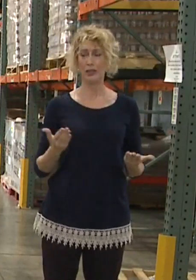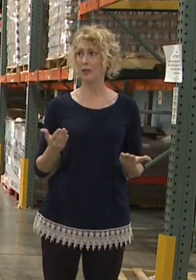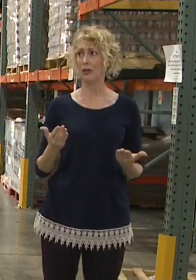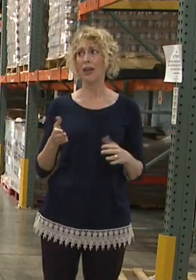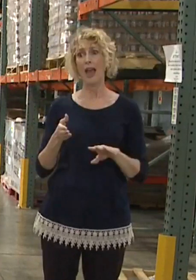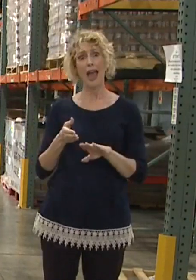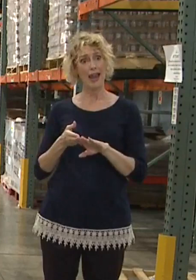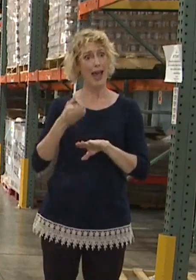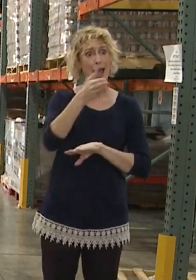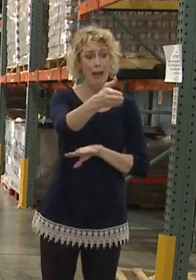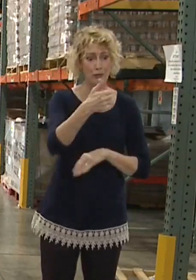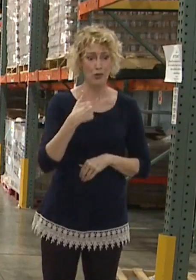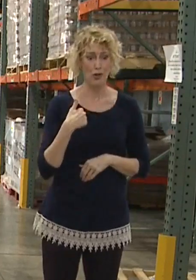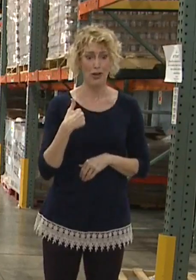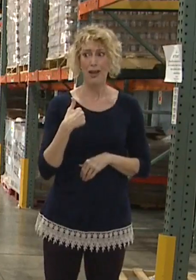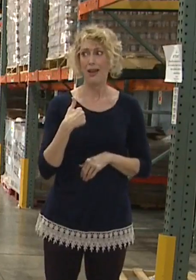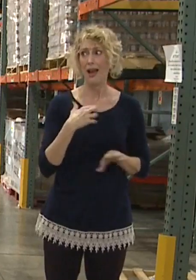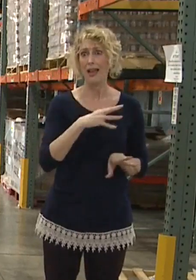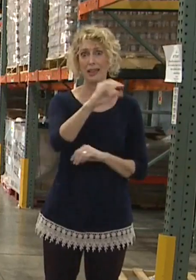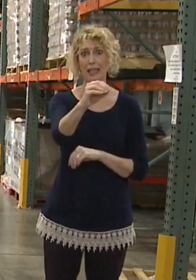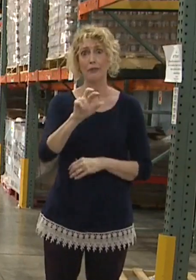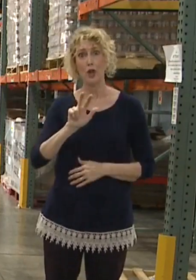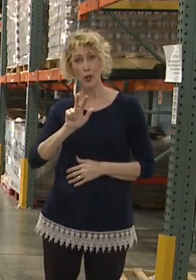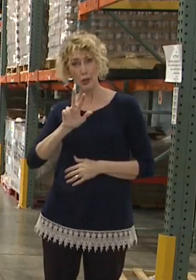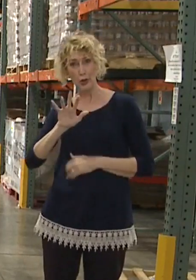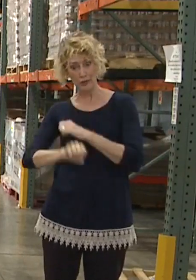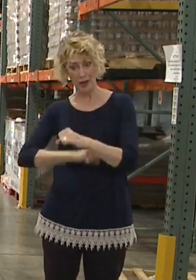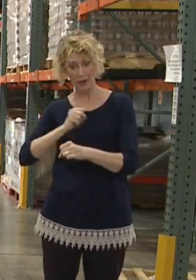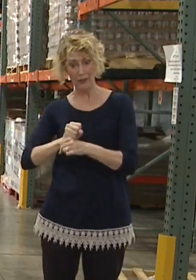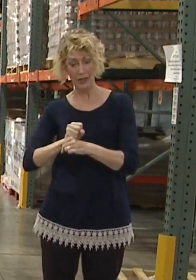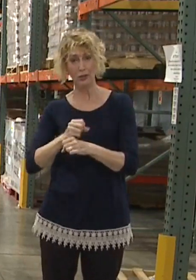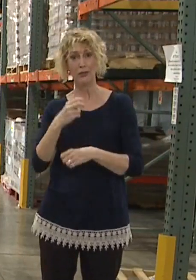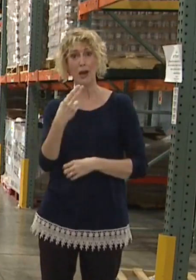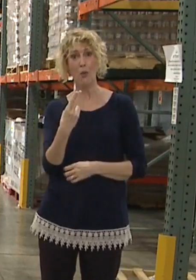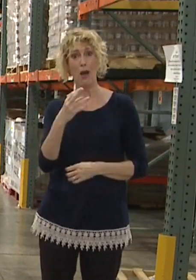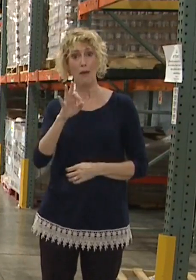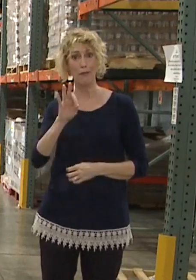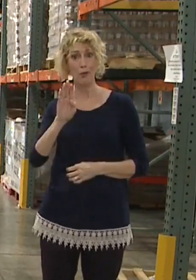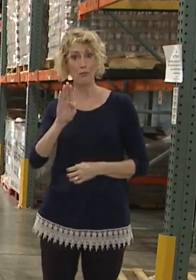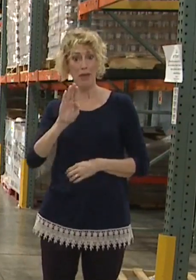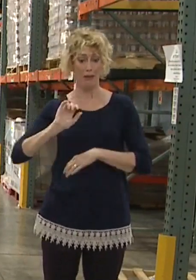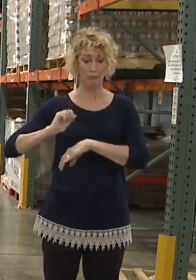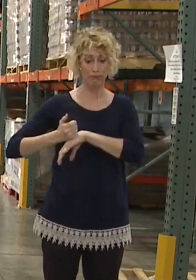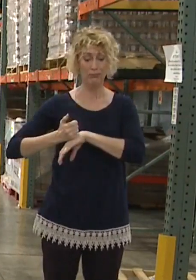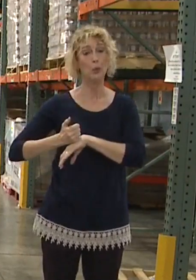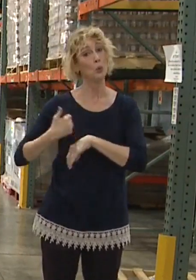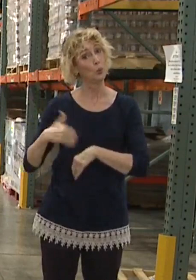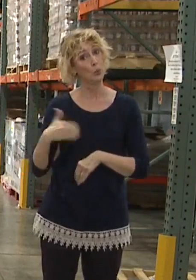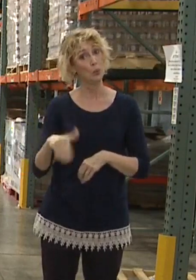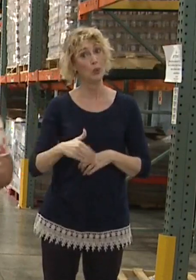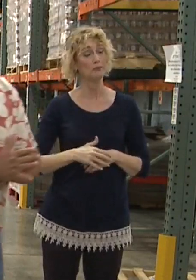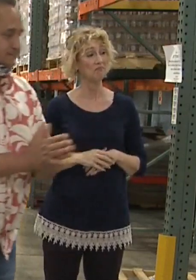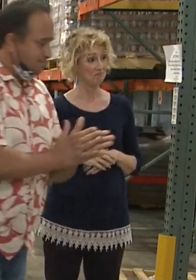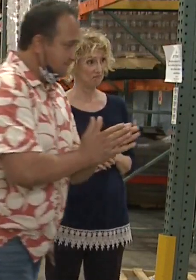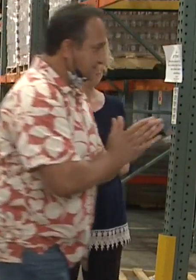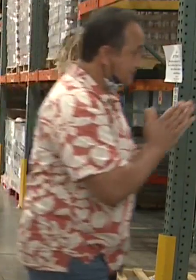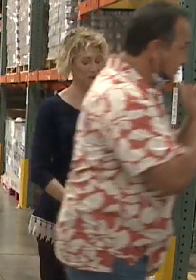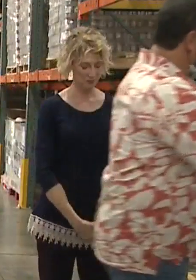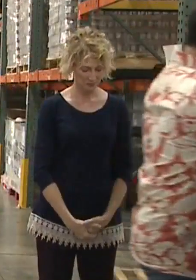leave. 35 years in existence, Hawaii Food Bank has been there. So thank you very much. And Momi, if you don't mind saying a few words.